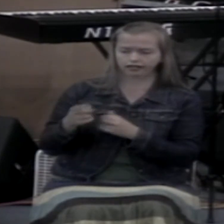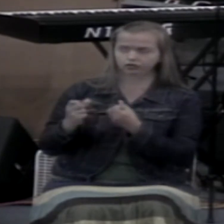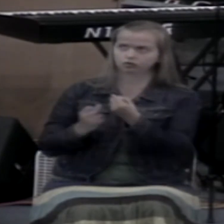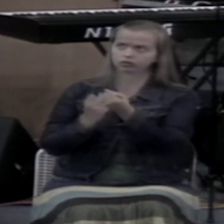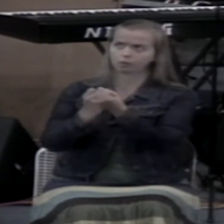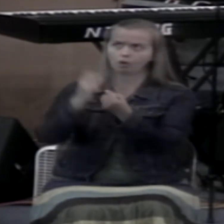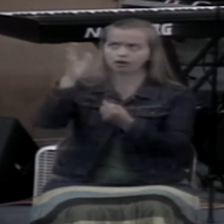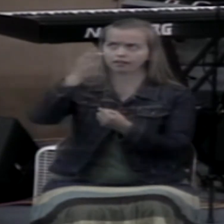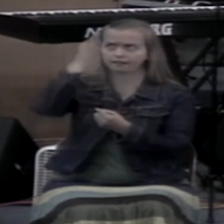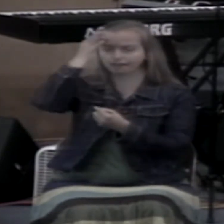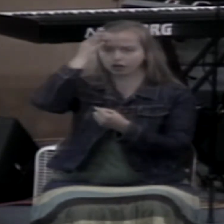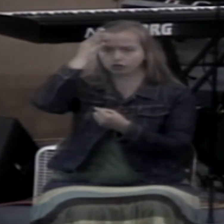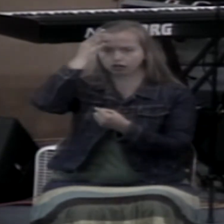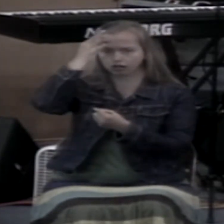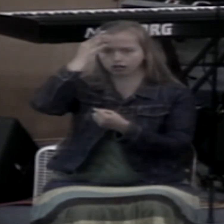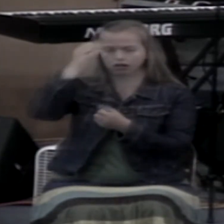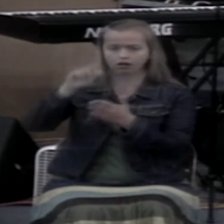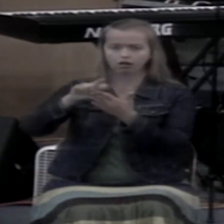make law